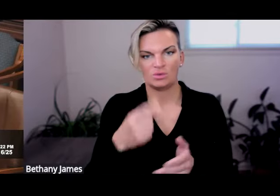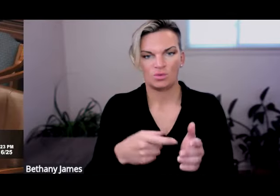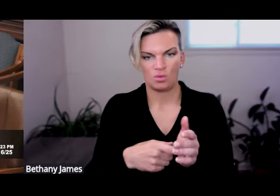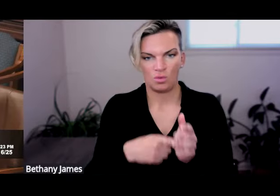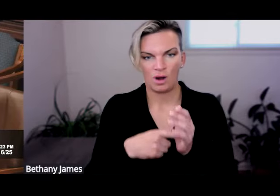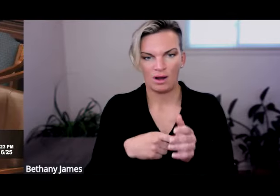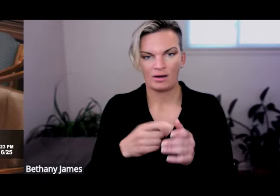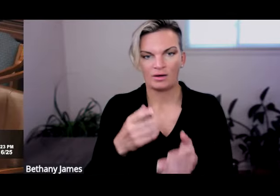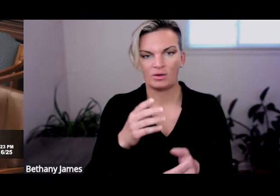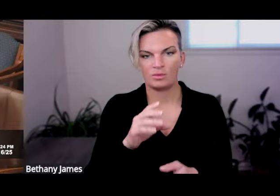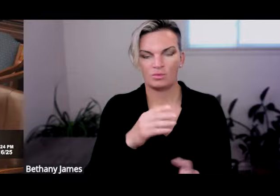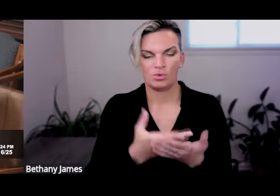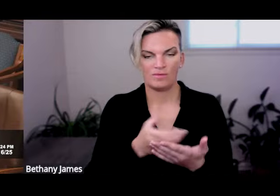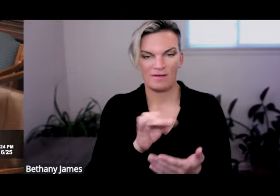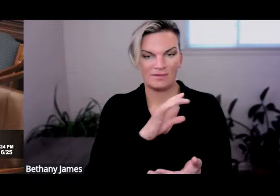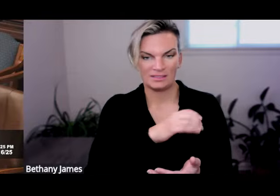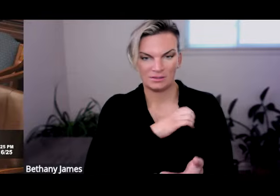citizenship.